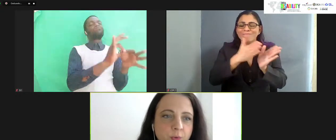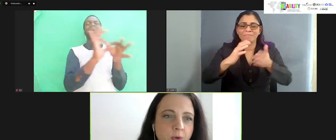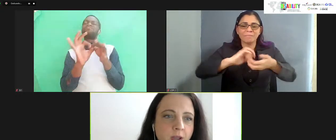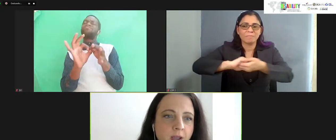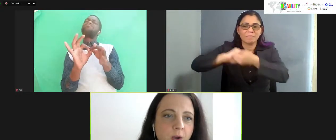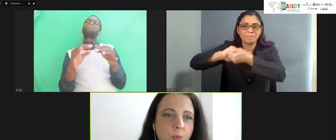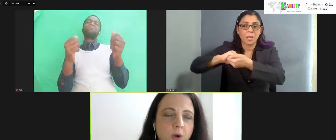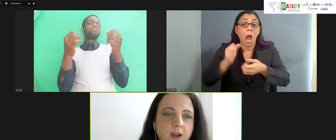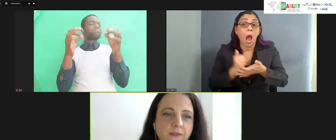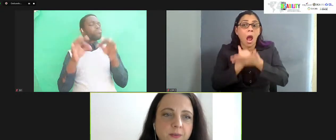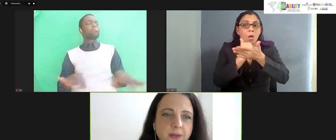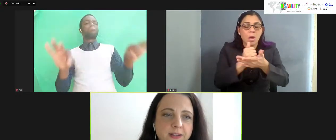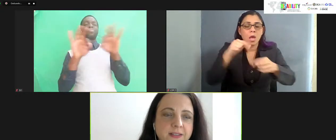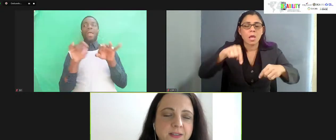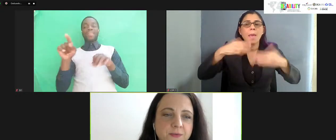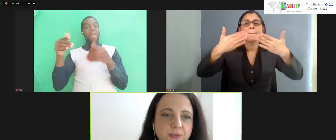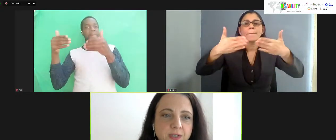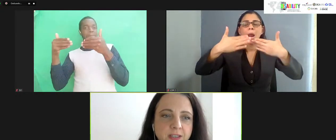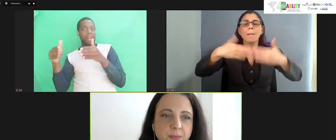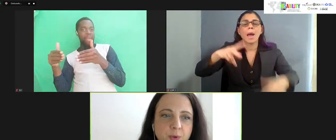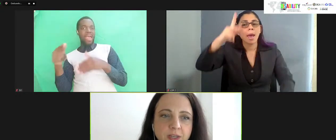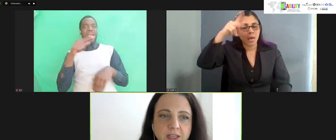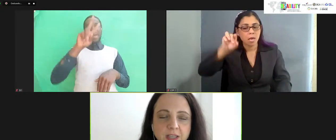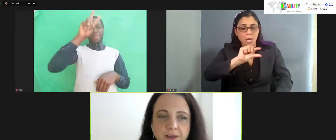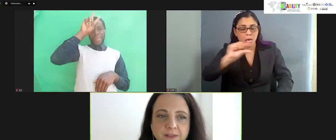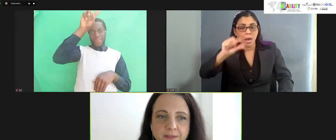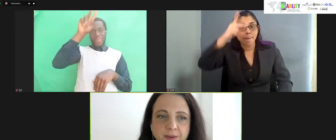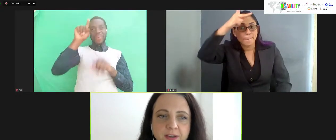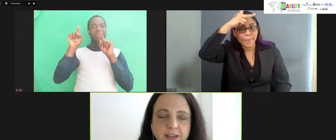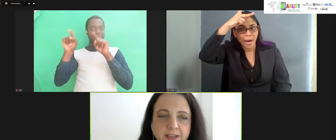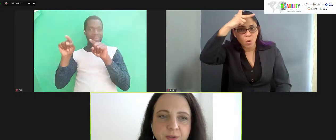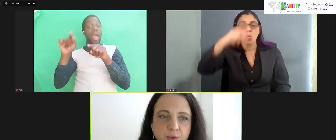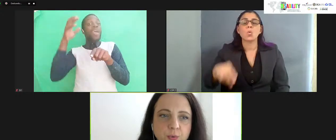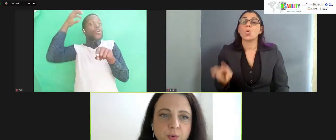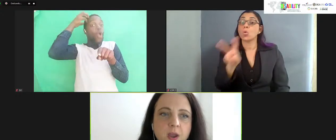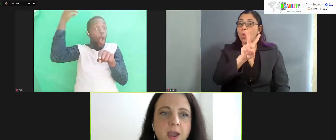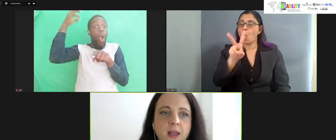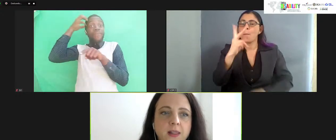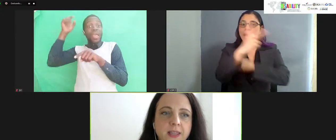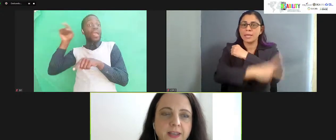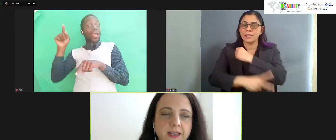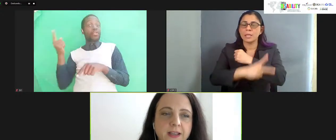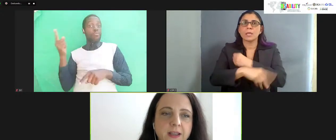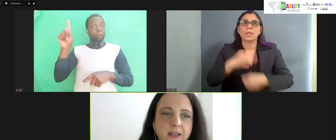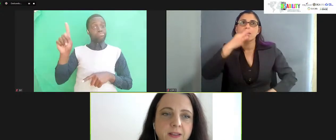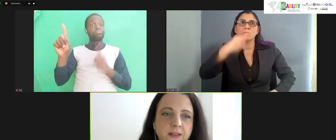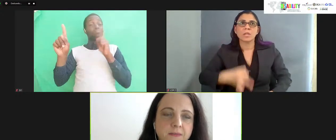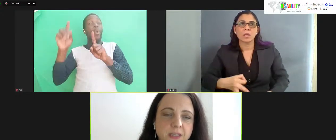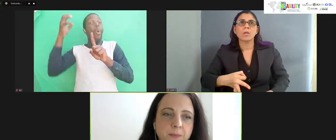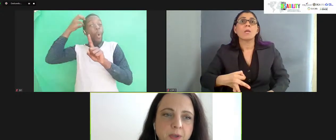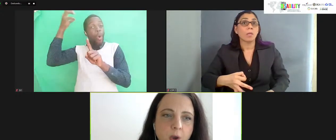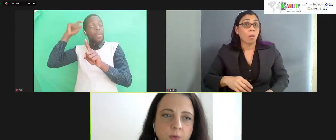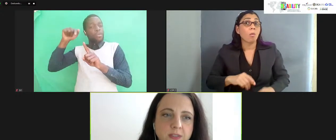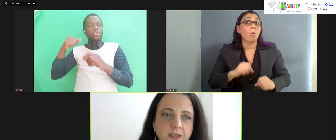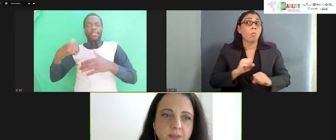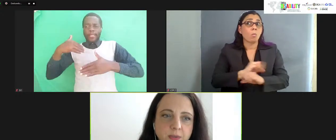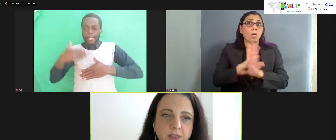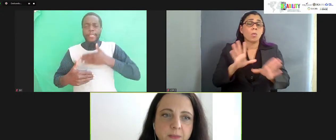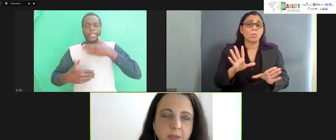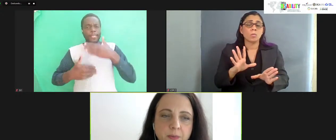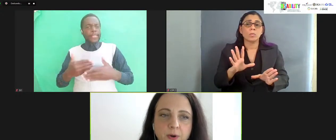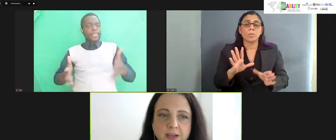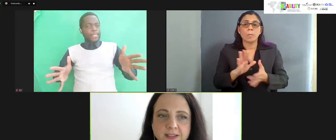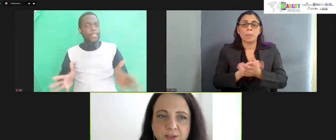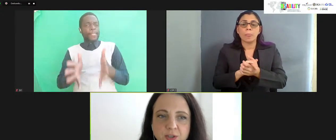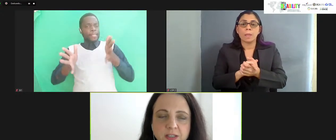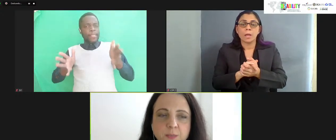peru where government's really putting a lot of effort into letting dpos disability